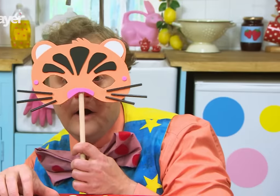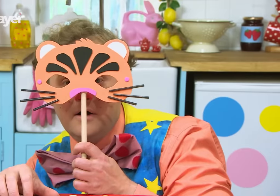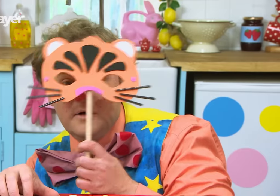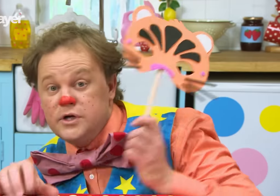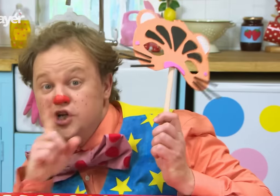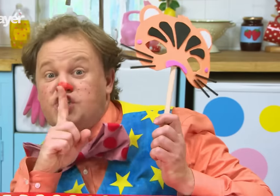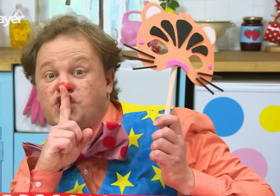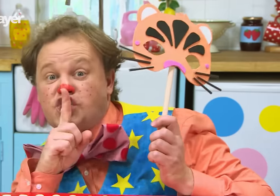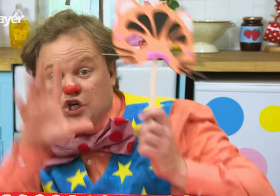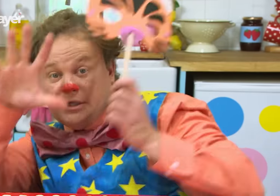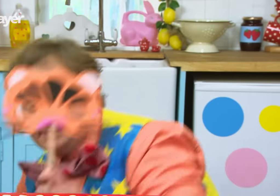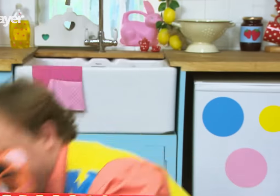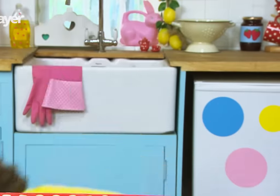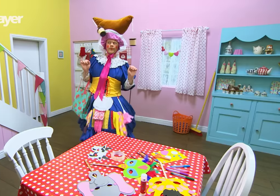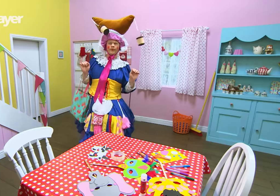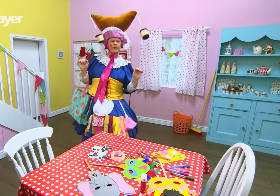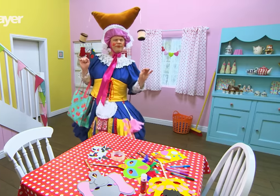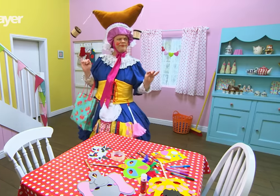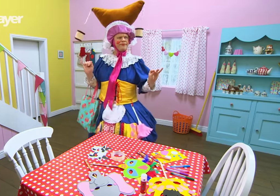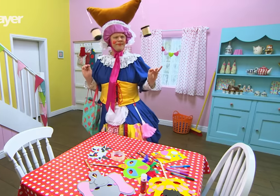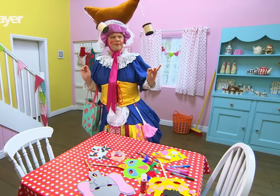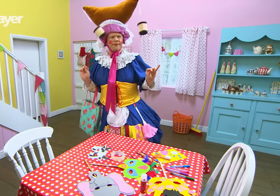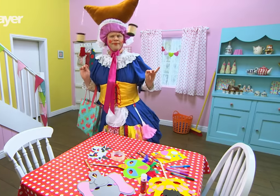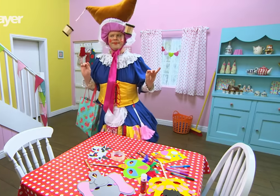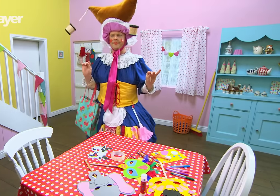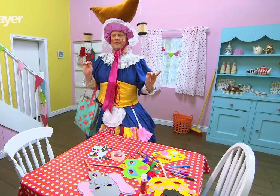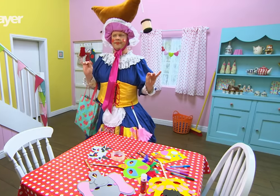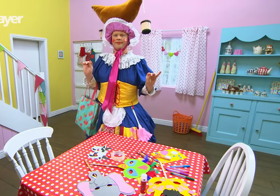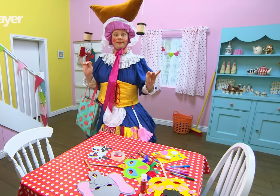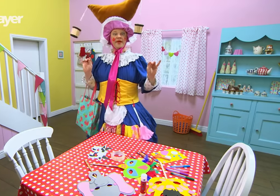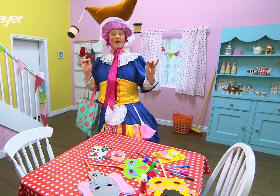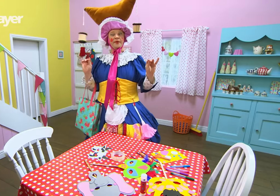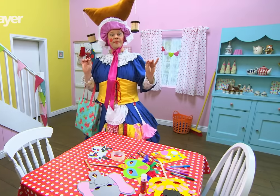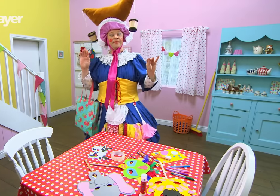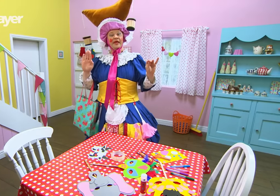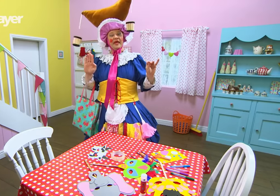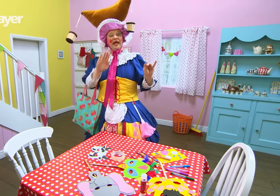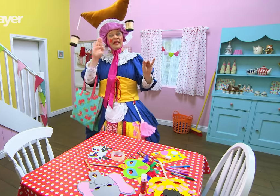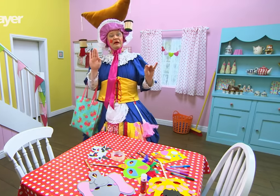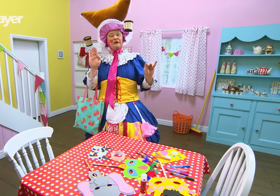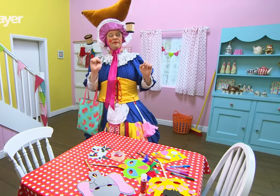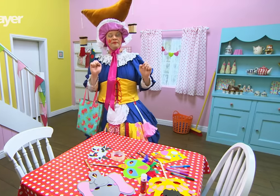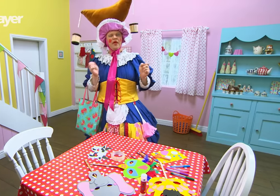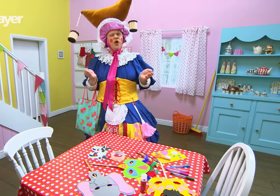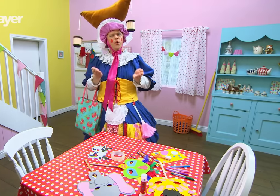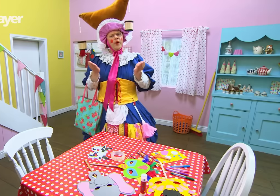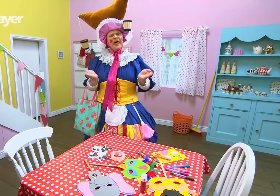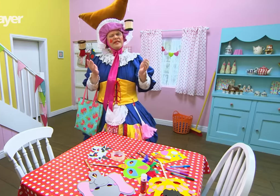Shh! Hello, Aunt Polly. Oh, Hello. Where's